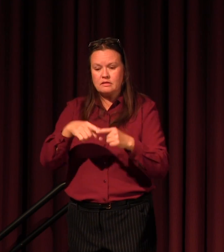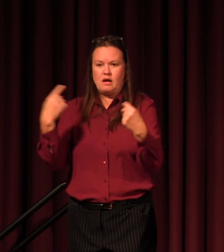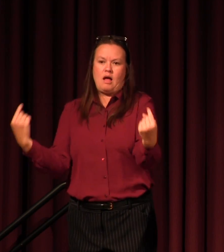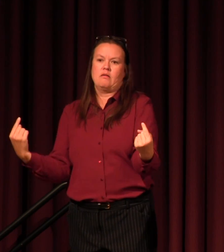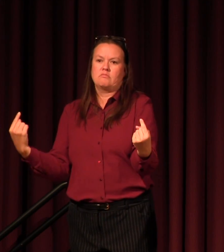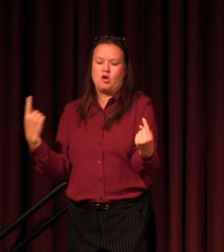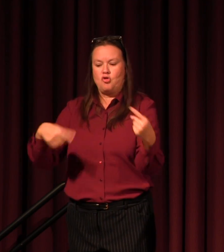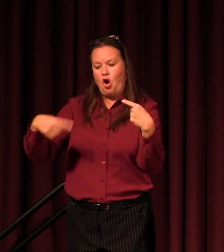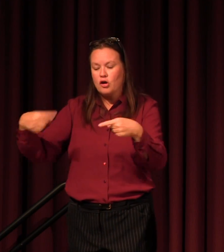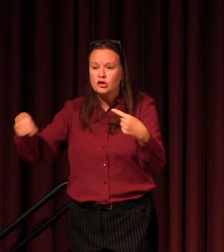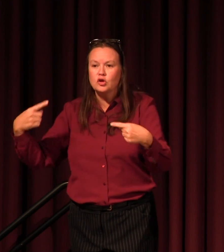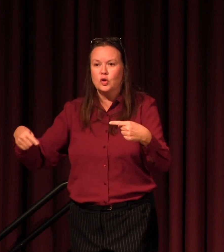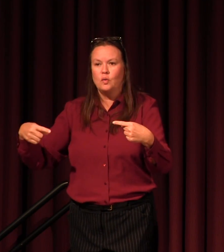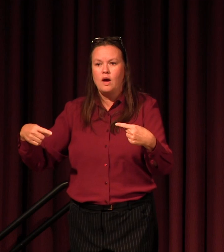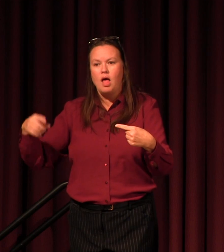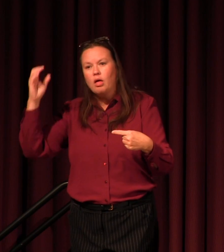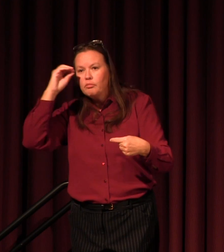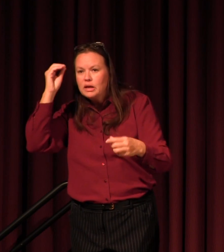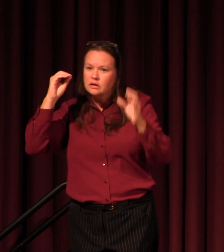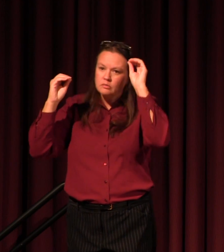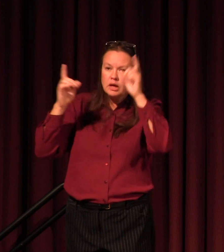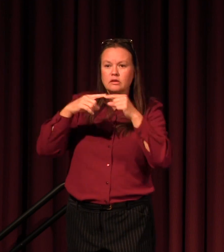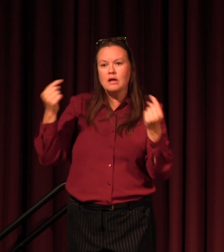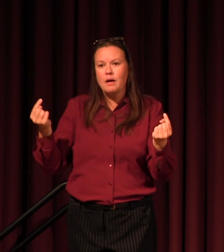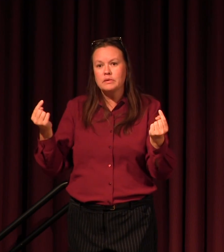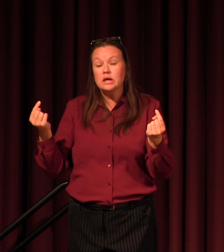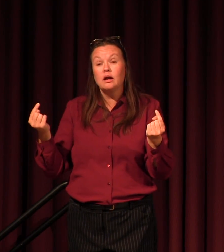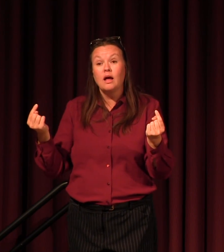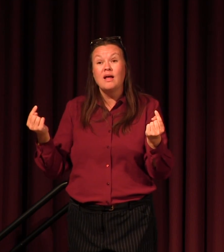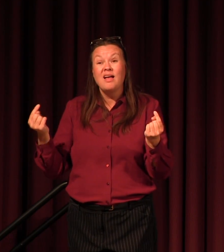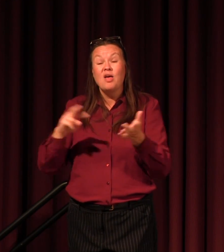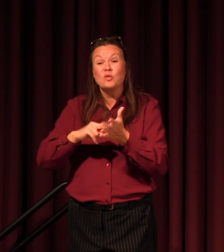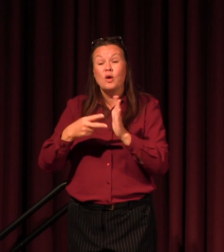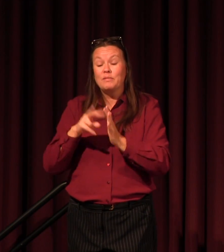in it. We'll figure it out.